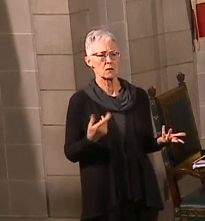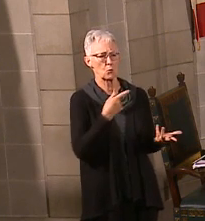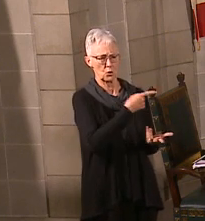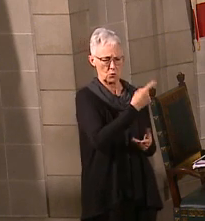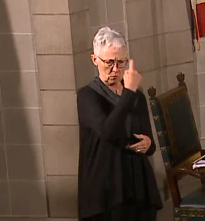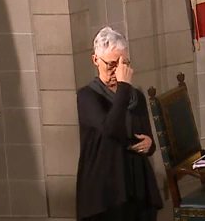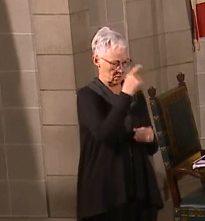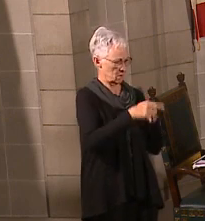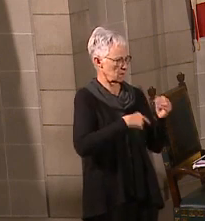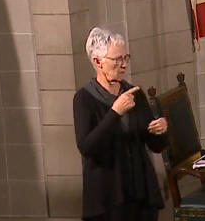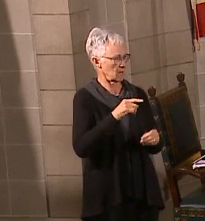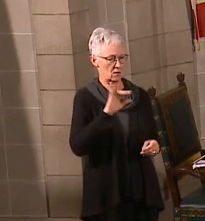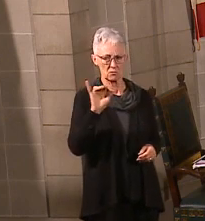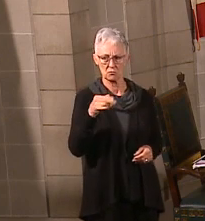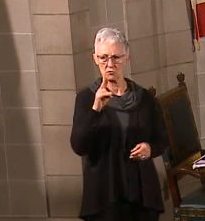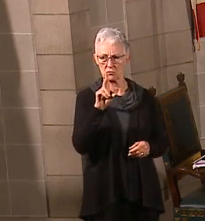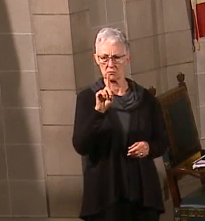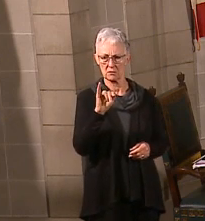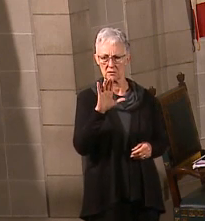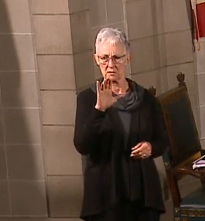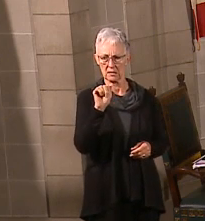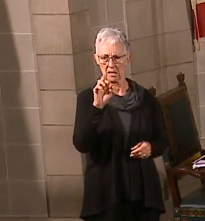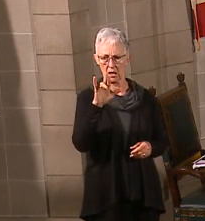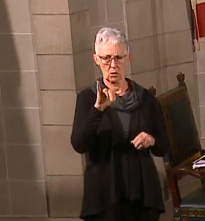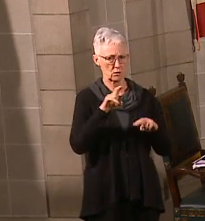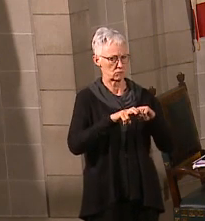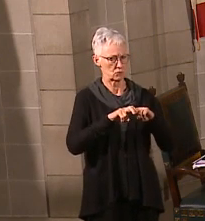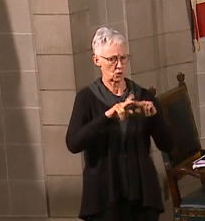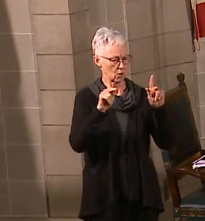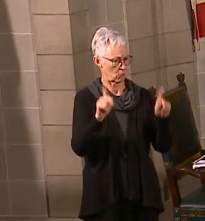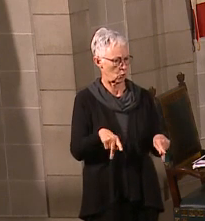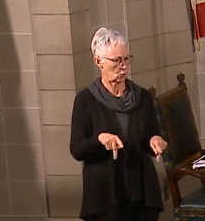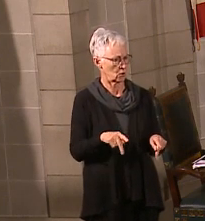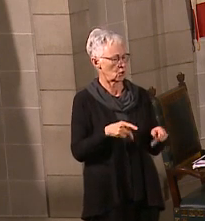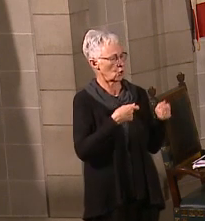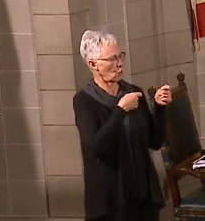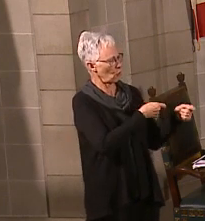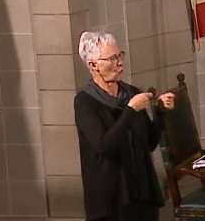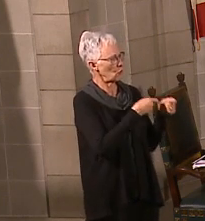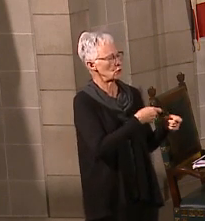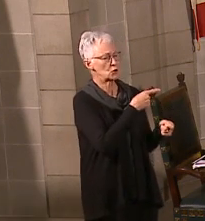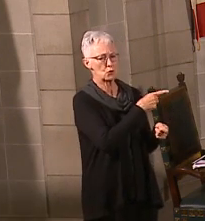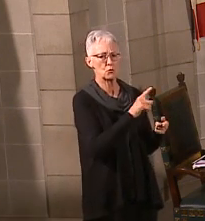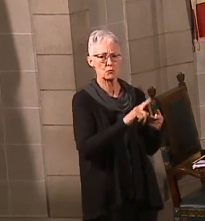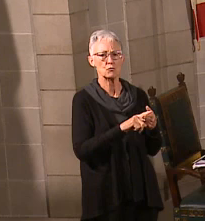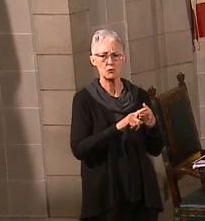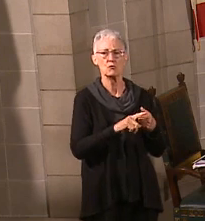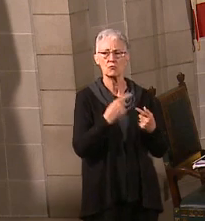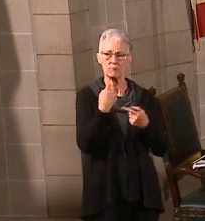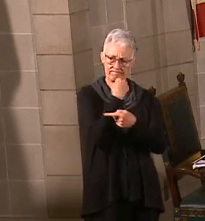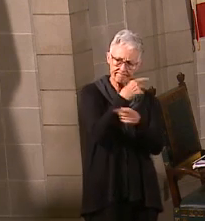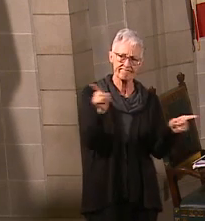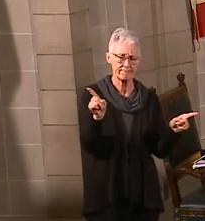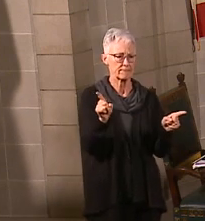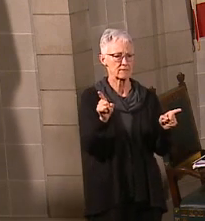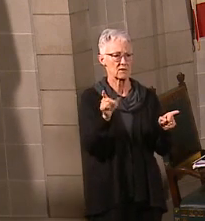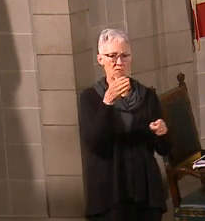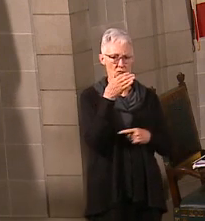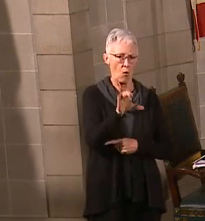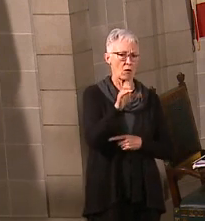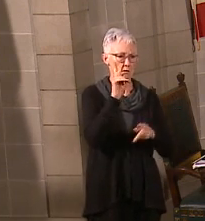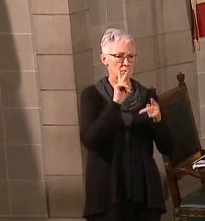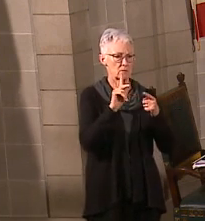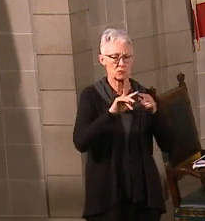Chairman Senator Lathrop's letter urging him to put a stay-at-home order in place, to keep